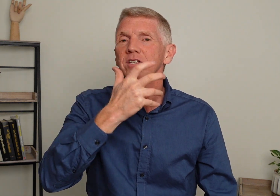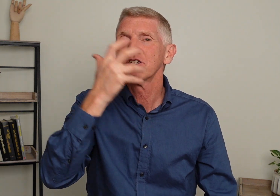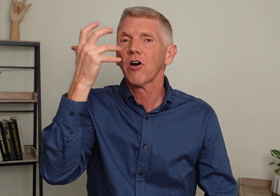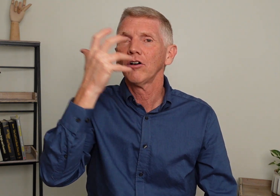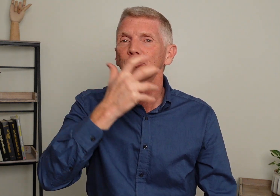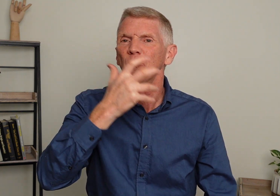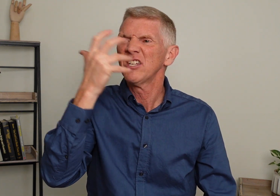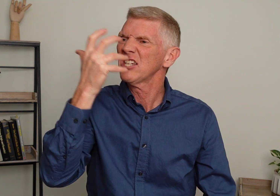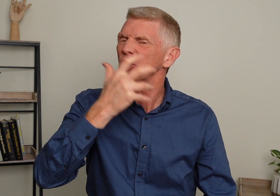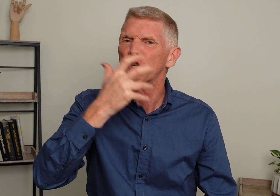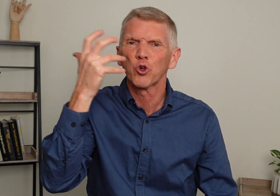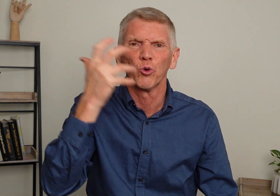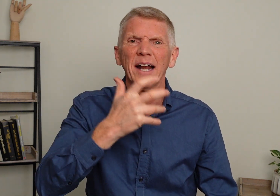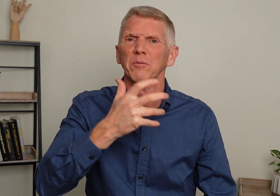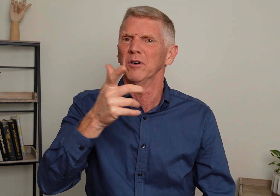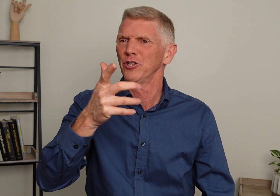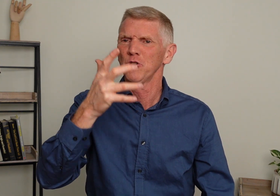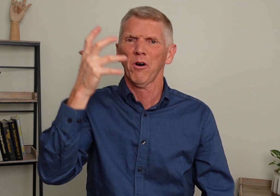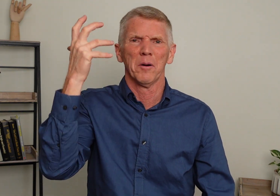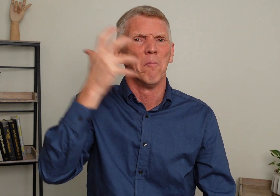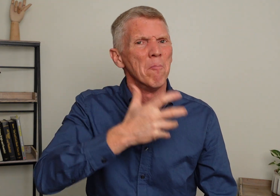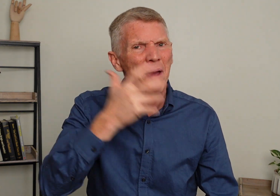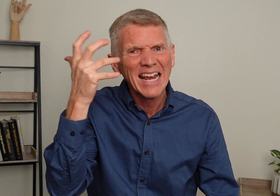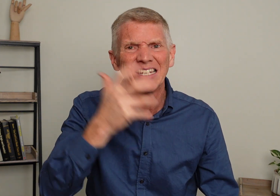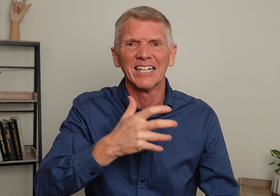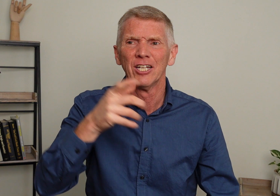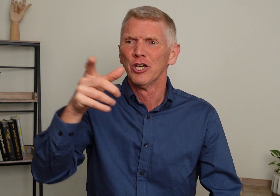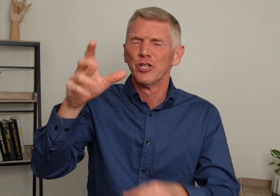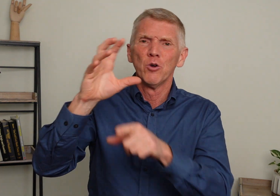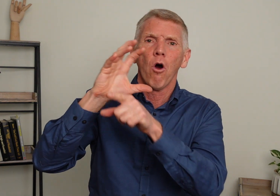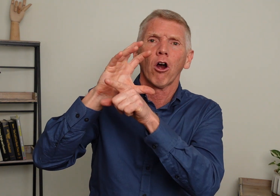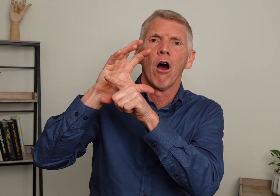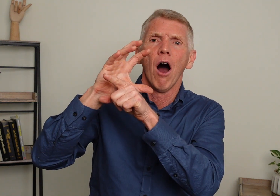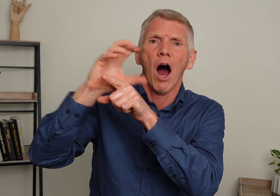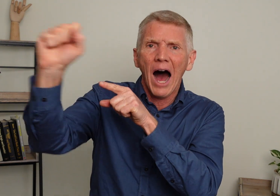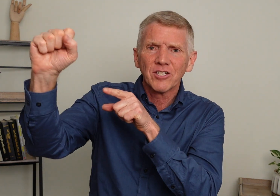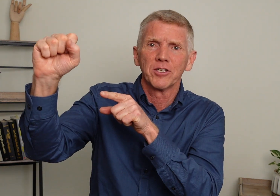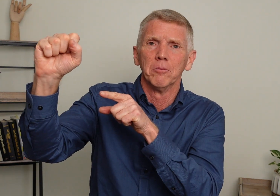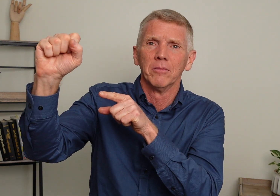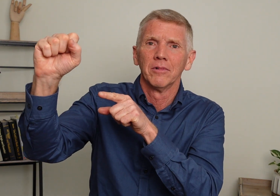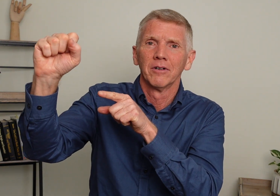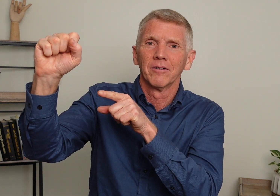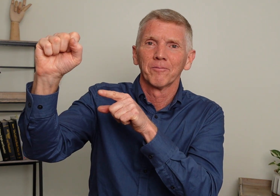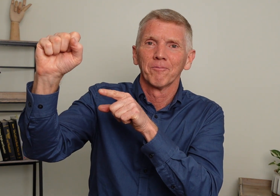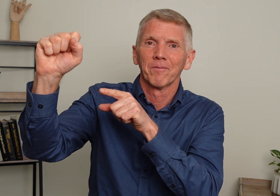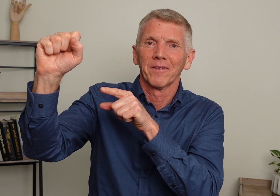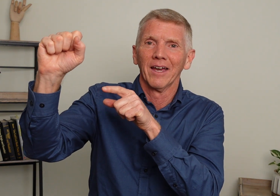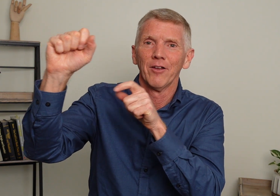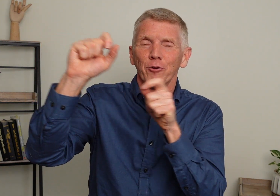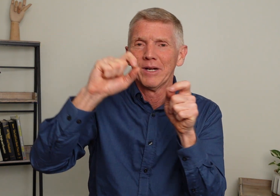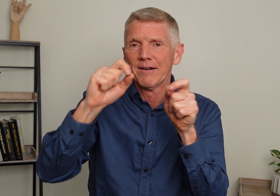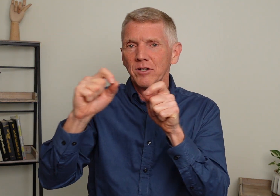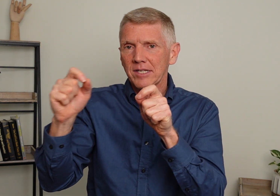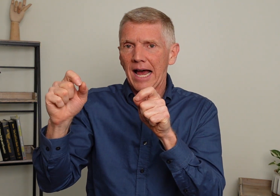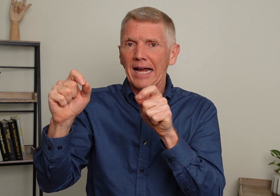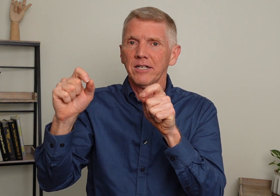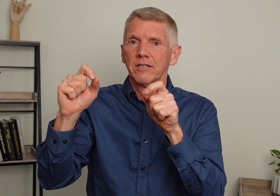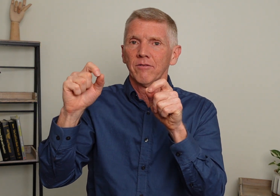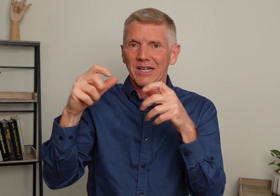is incredible. You are amazing. You are awesome. Okay, three different signs. The